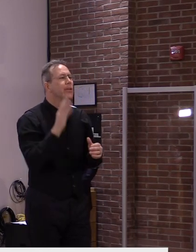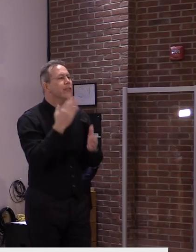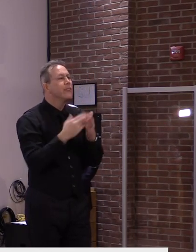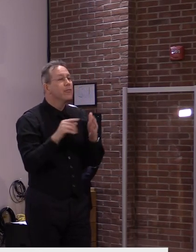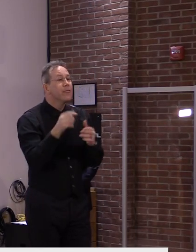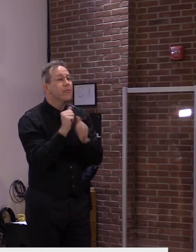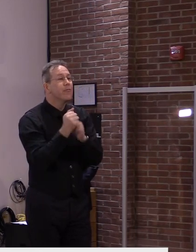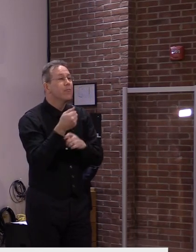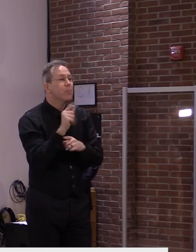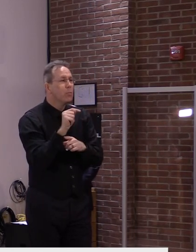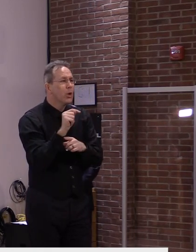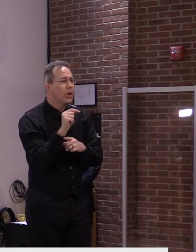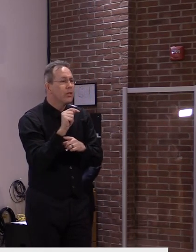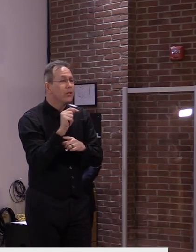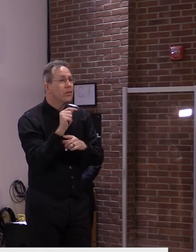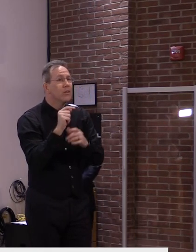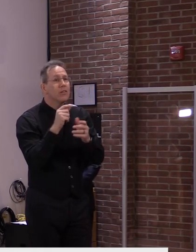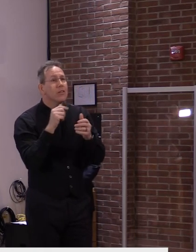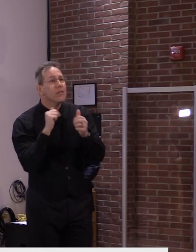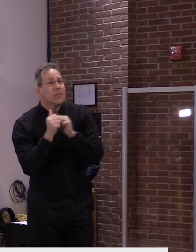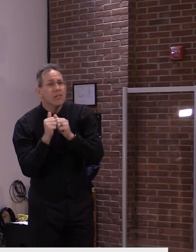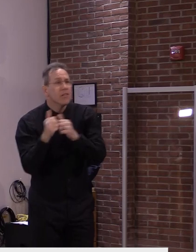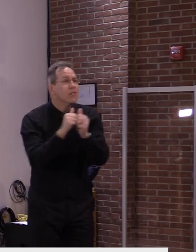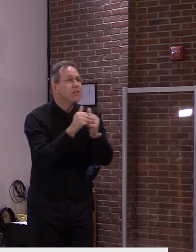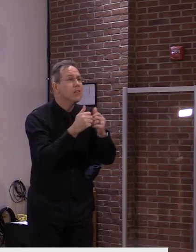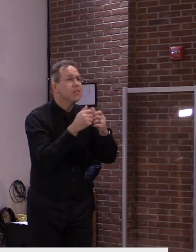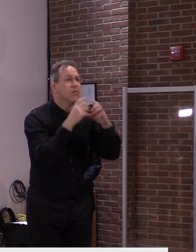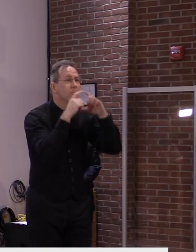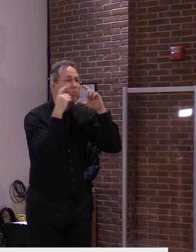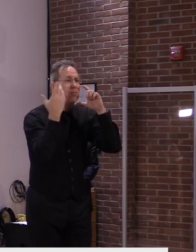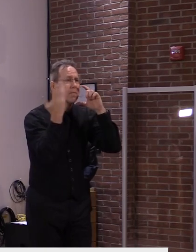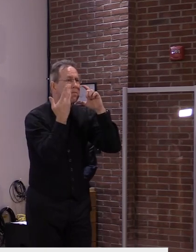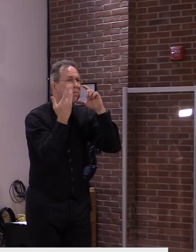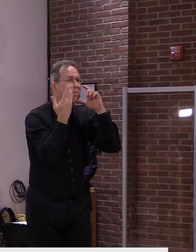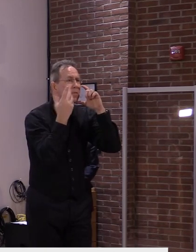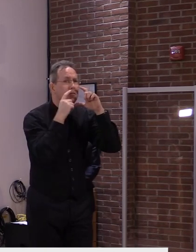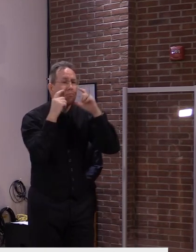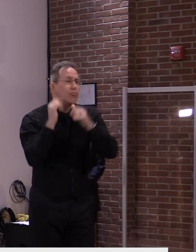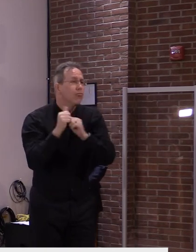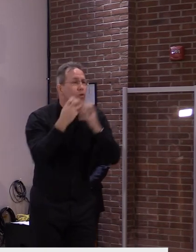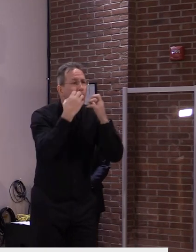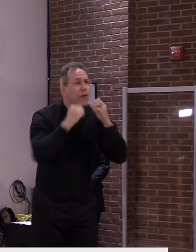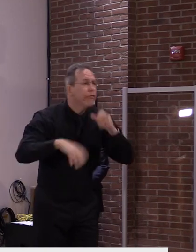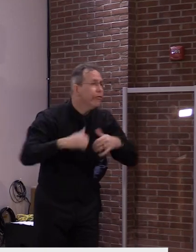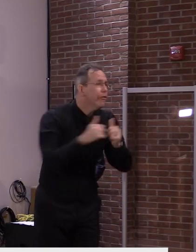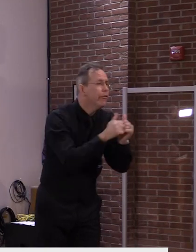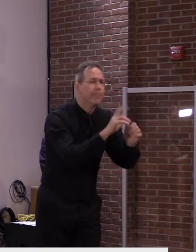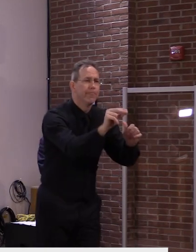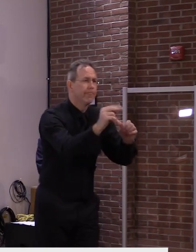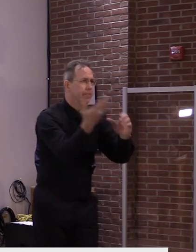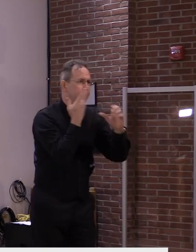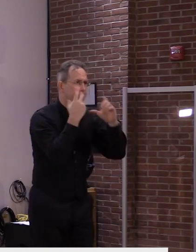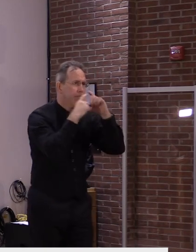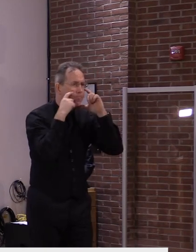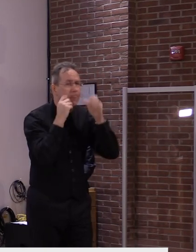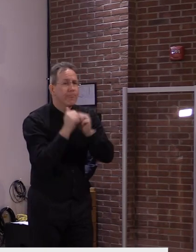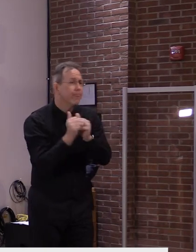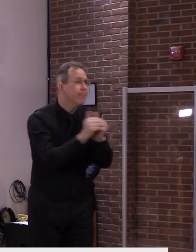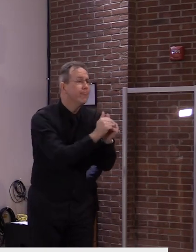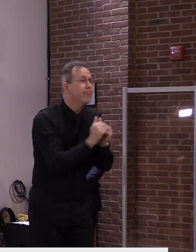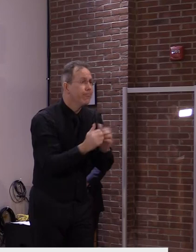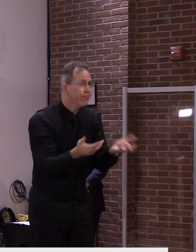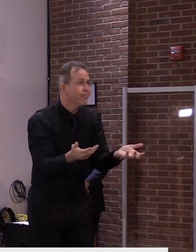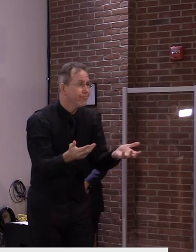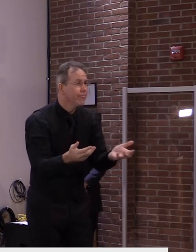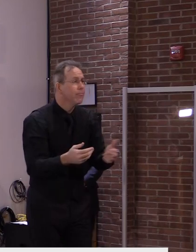wearing a mask, and they're going to be distanced. If it's basketball, they're going to be distanced when they're on the bench. They're going to be distanced when they're not